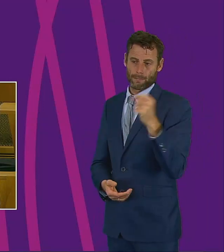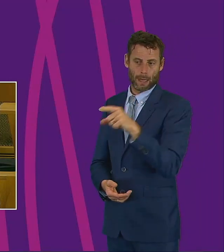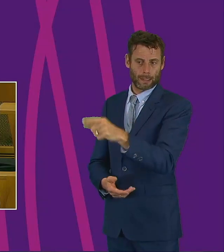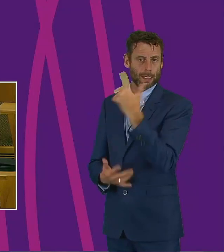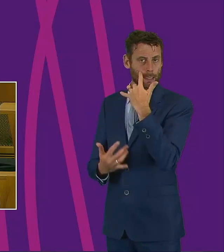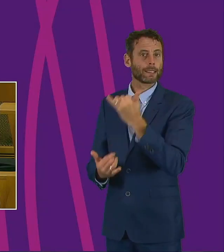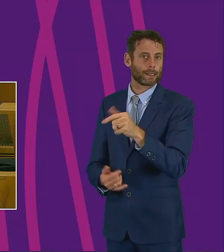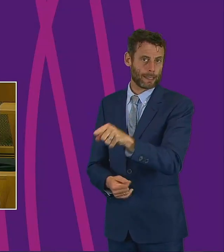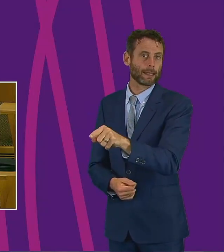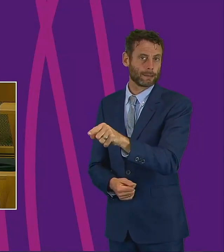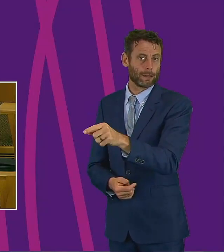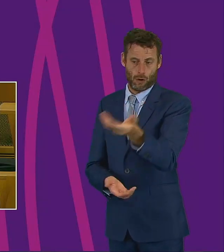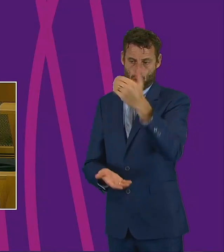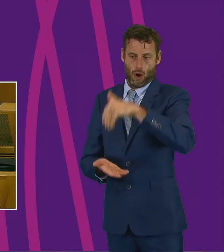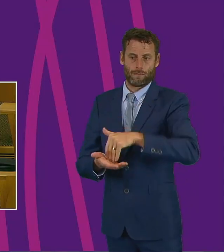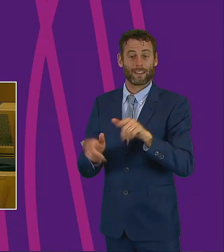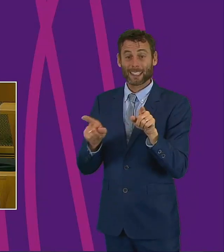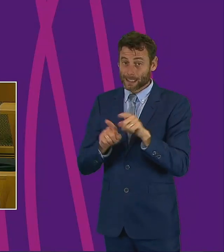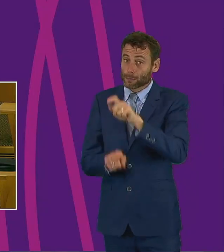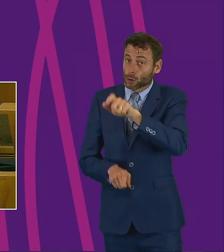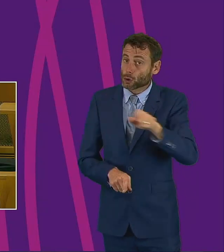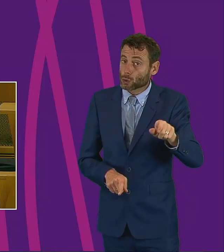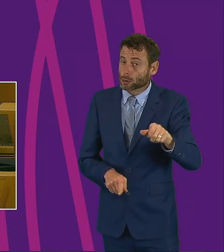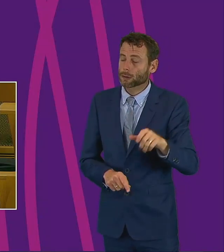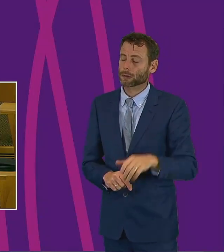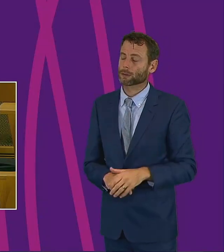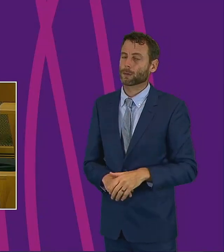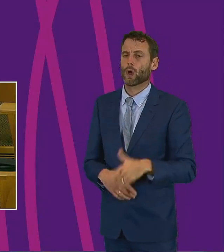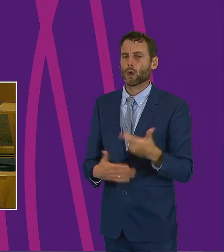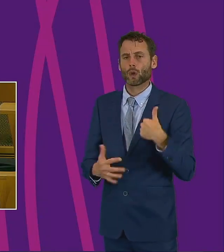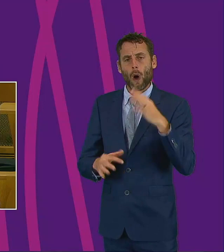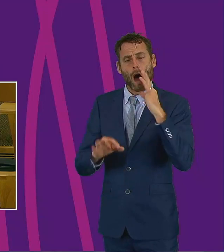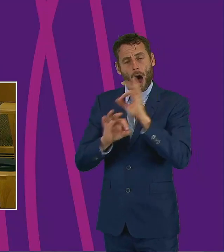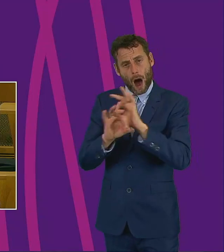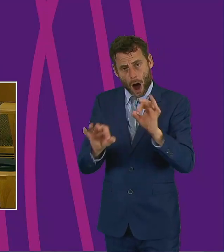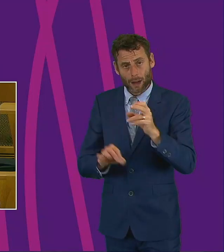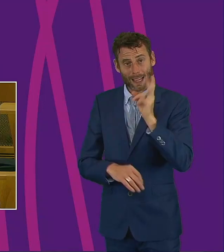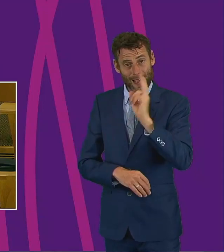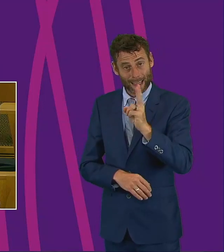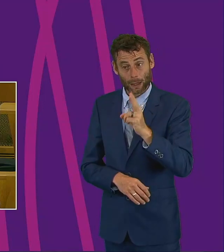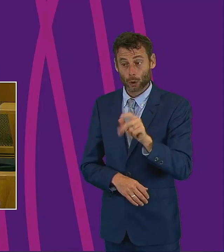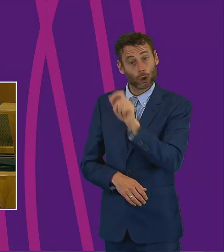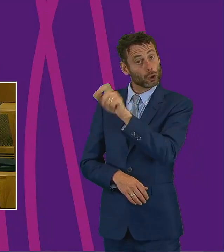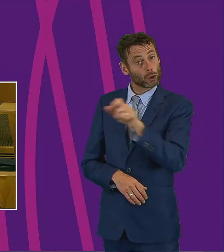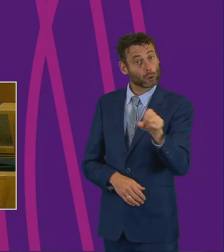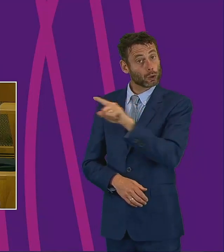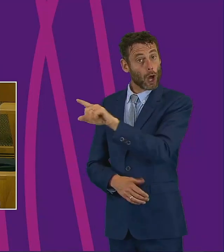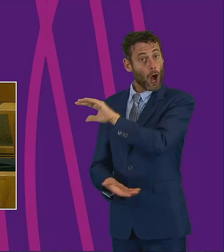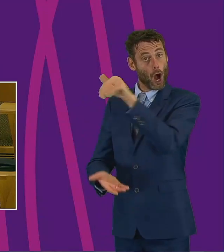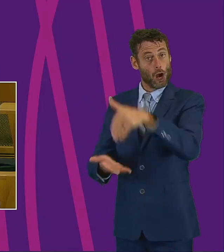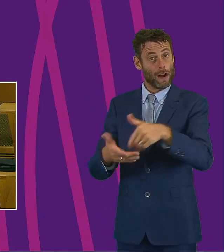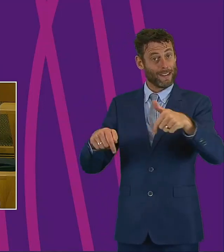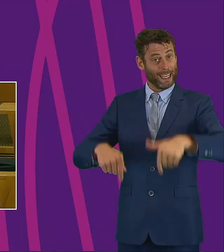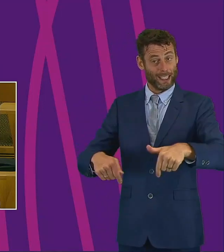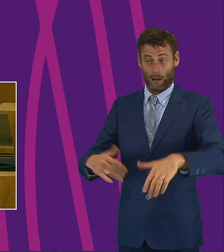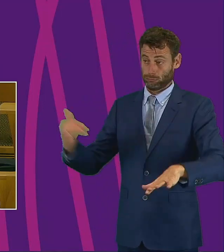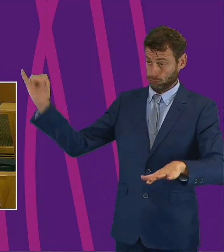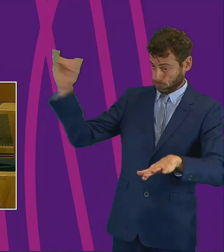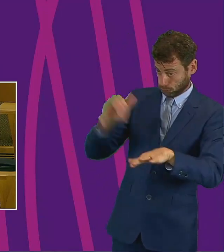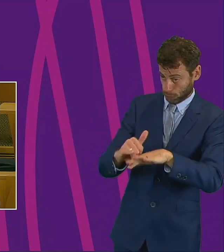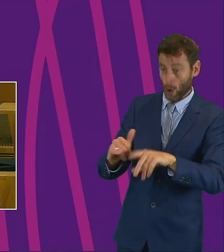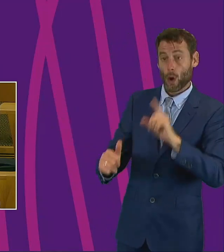now, if it's at all possible? Will all students be asked to get a test when they arrive in the country and on day